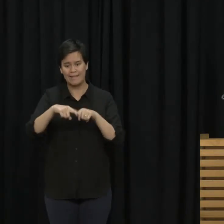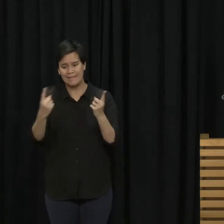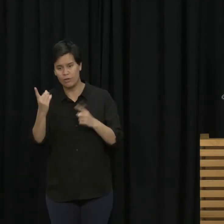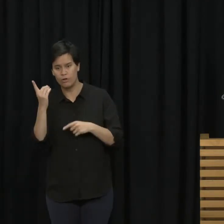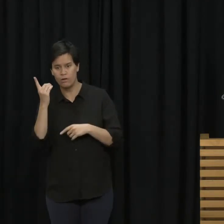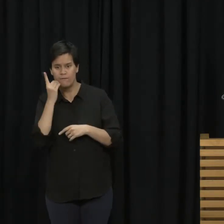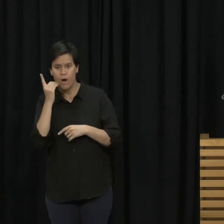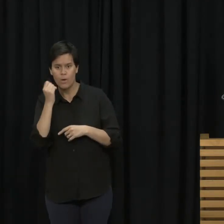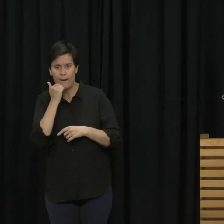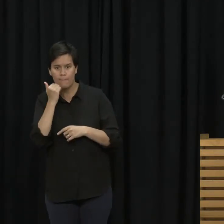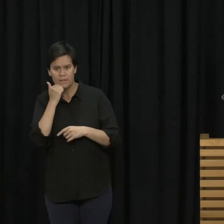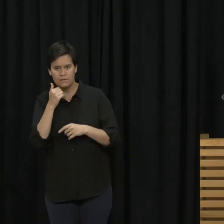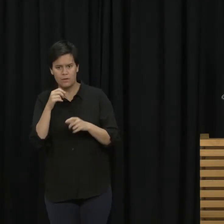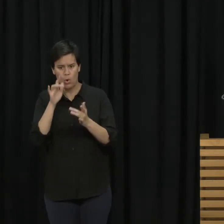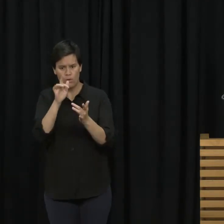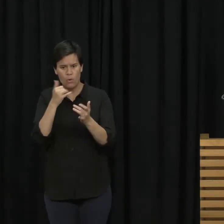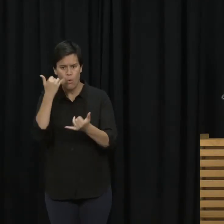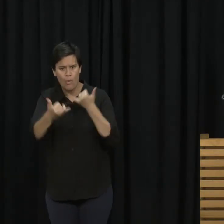the point really where